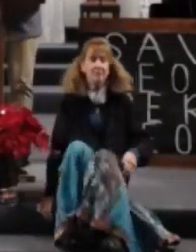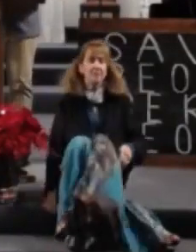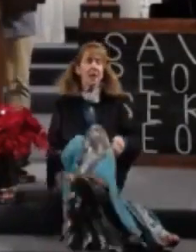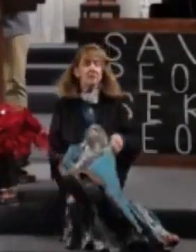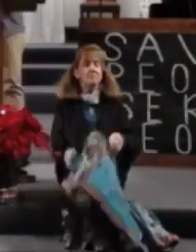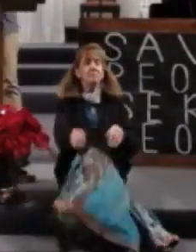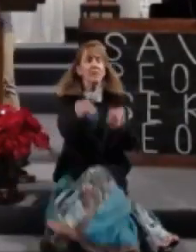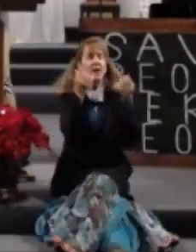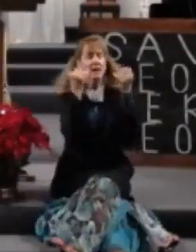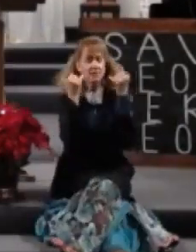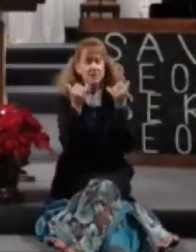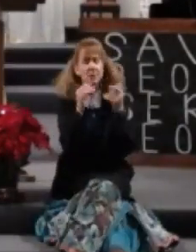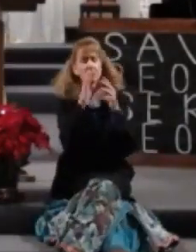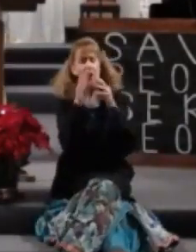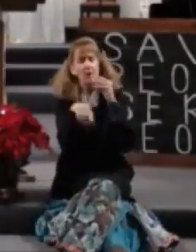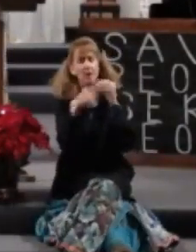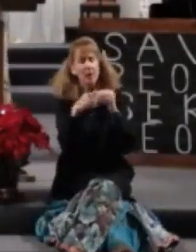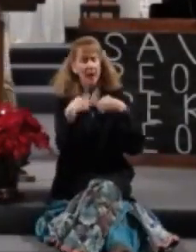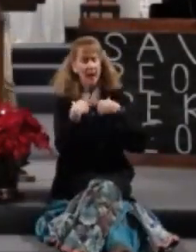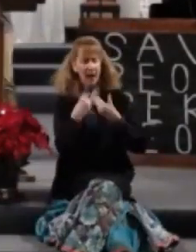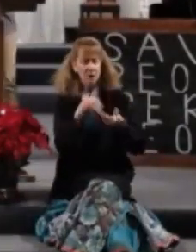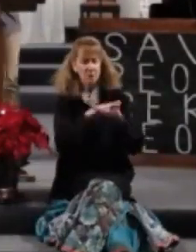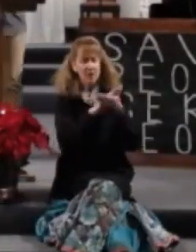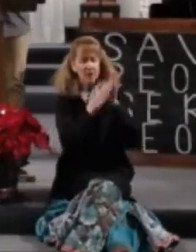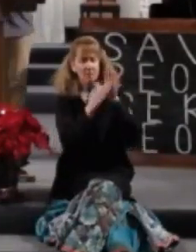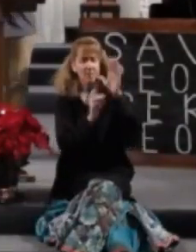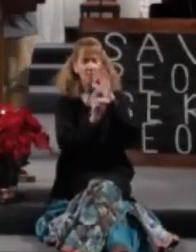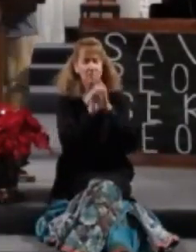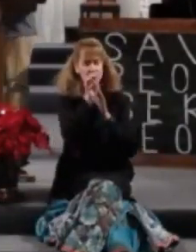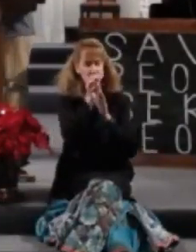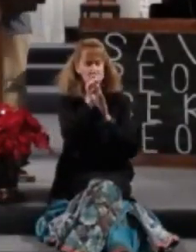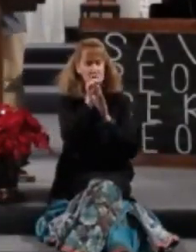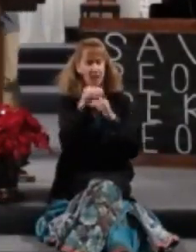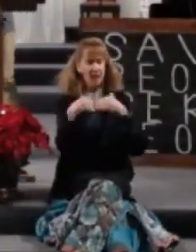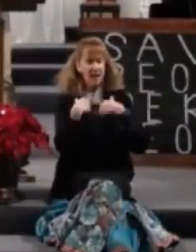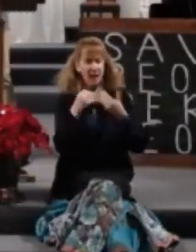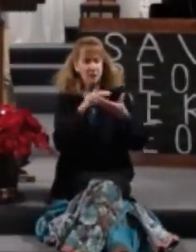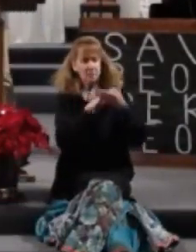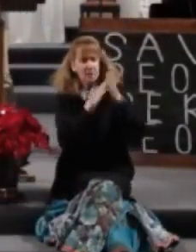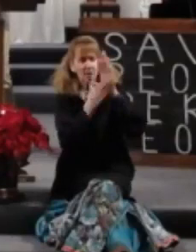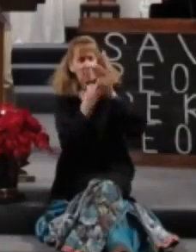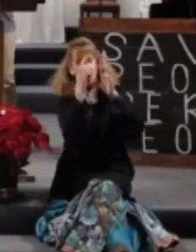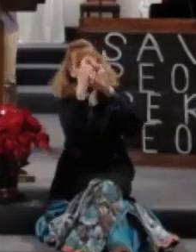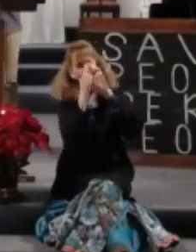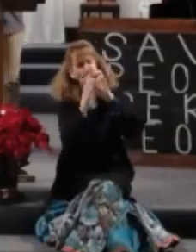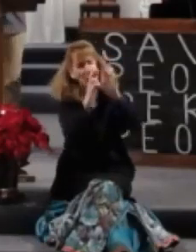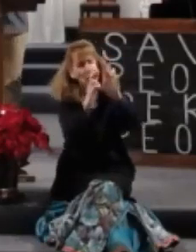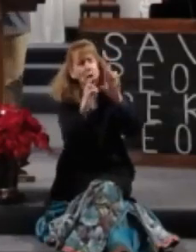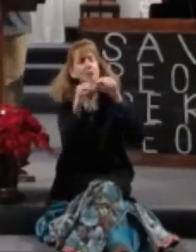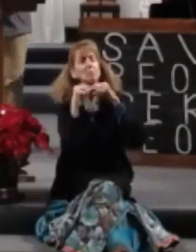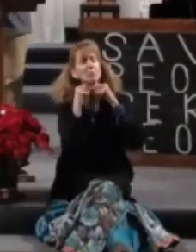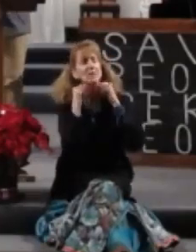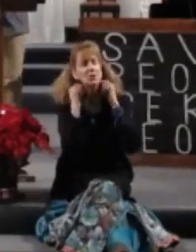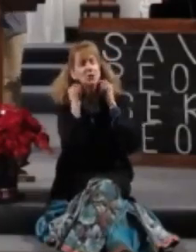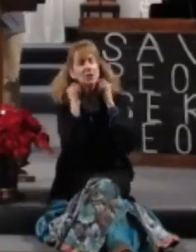Father. We're going to be talking about a royal priesthood, being mature servants. So we're going to continue along that